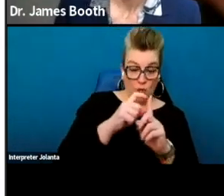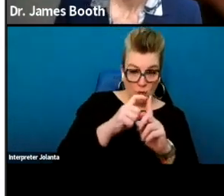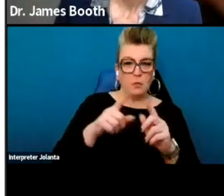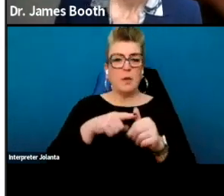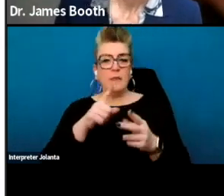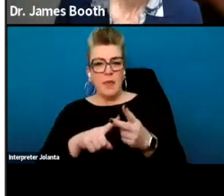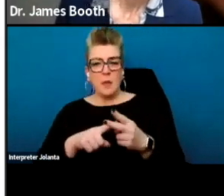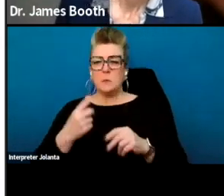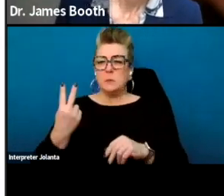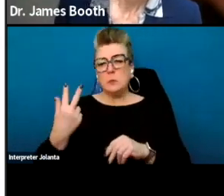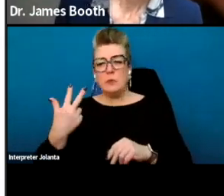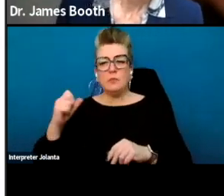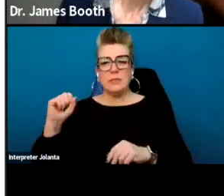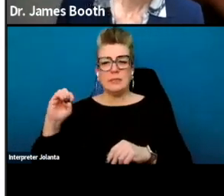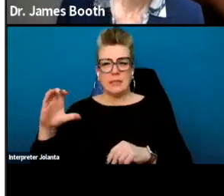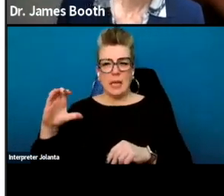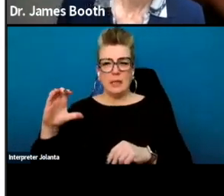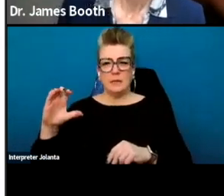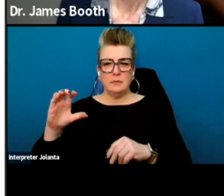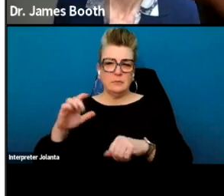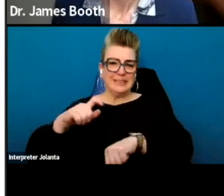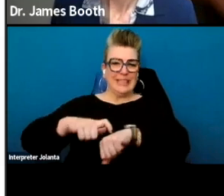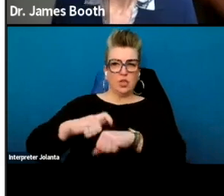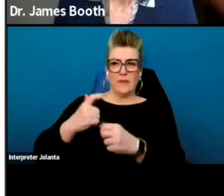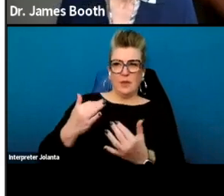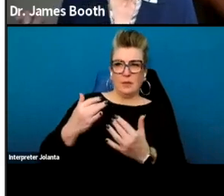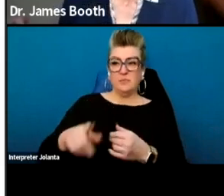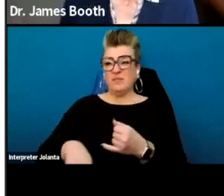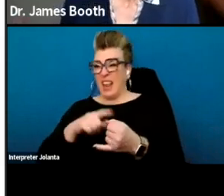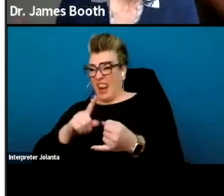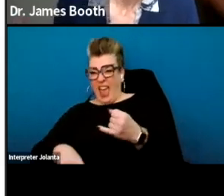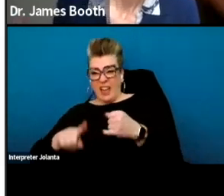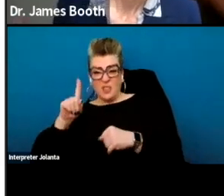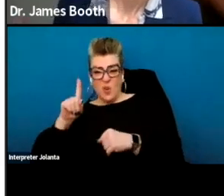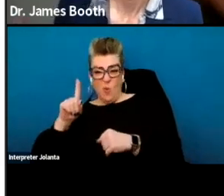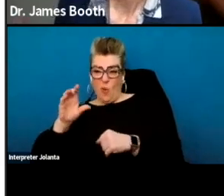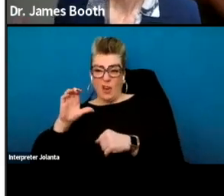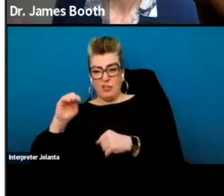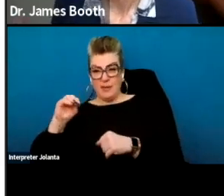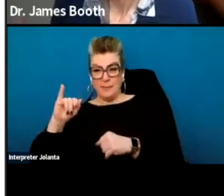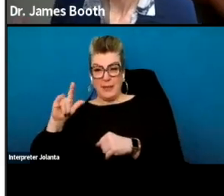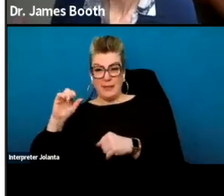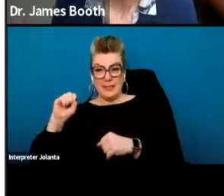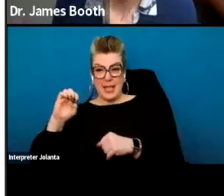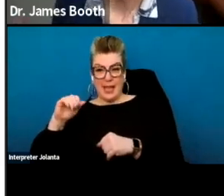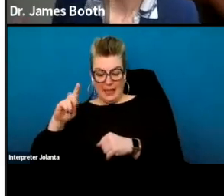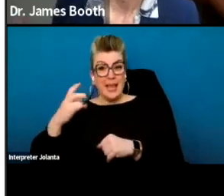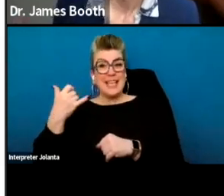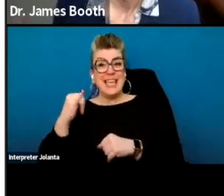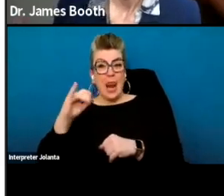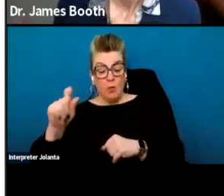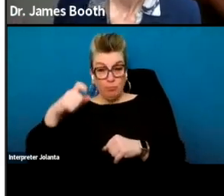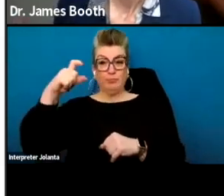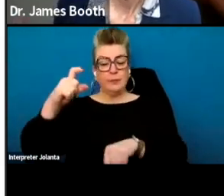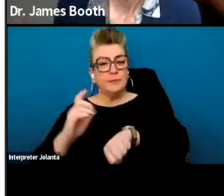interval. And in the last 100 milliseconds, there's like a yellow dot that appears warning the